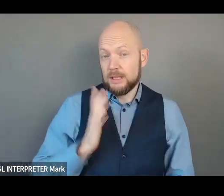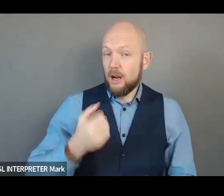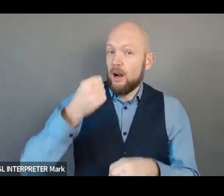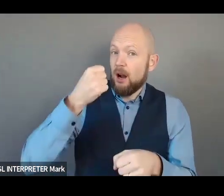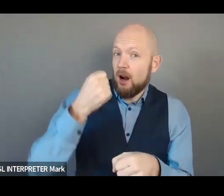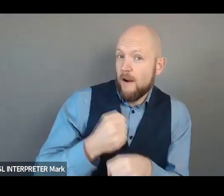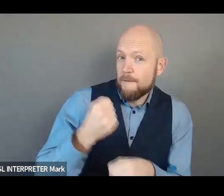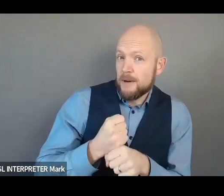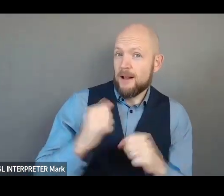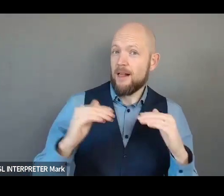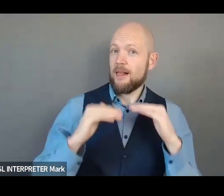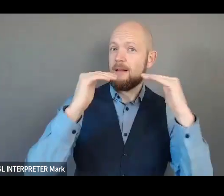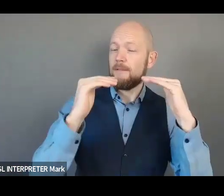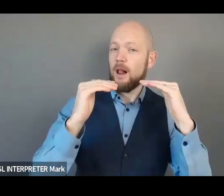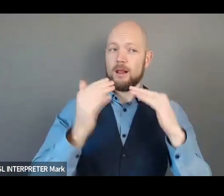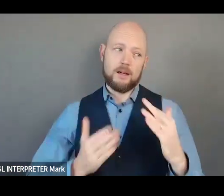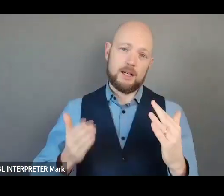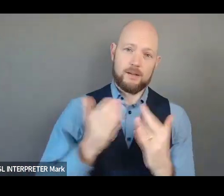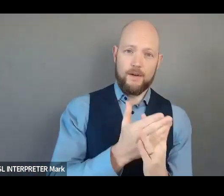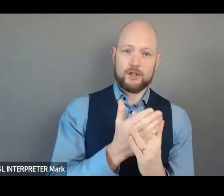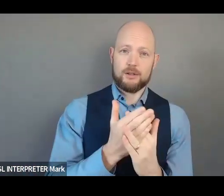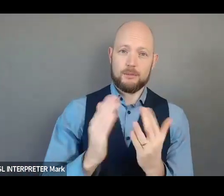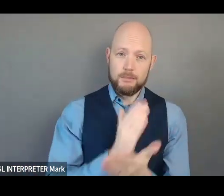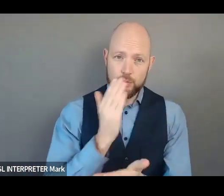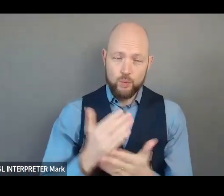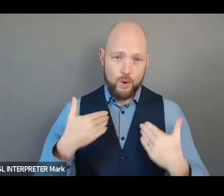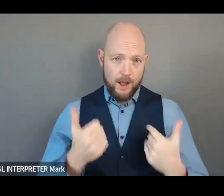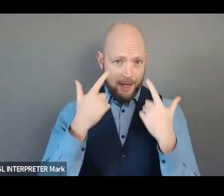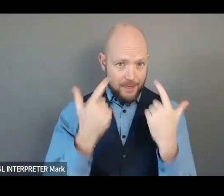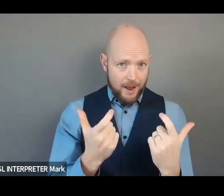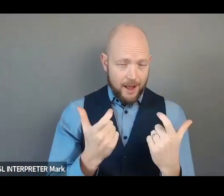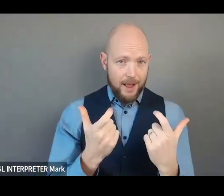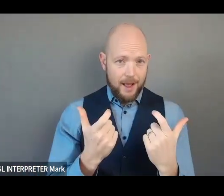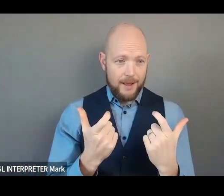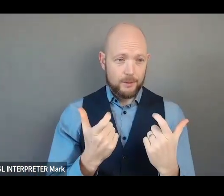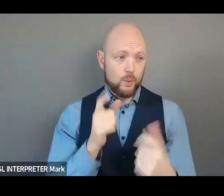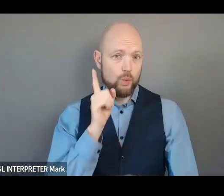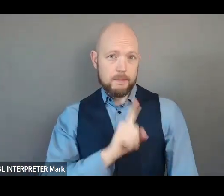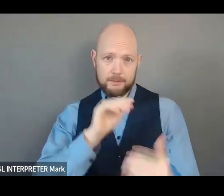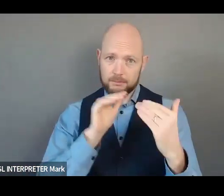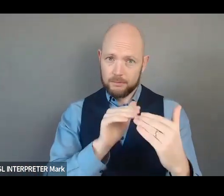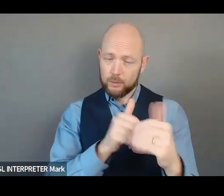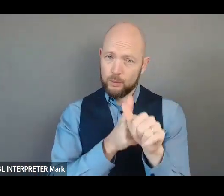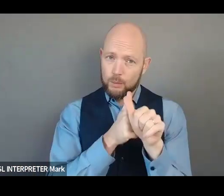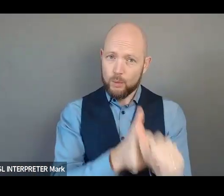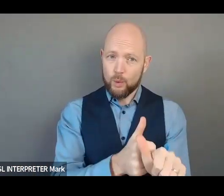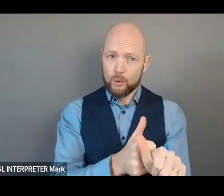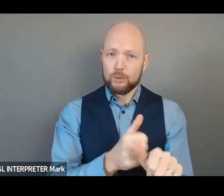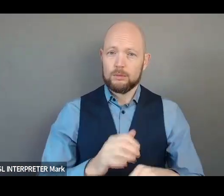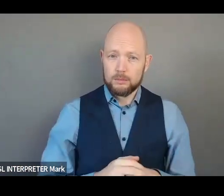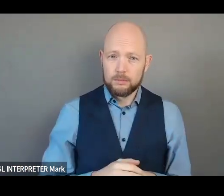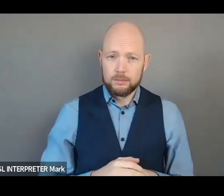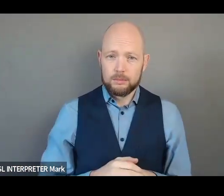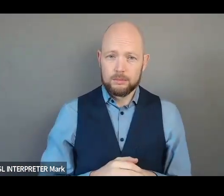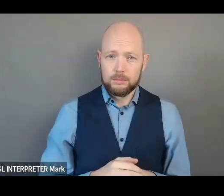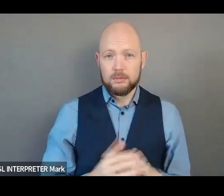to ensure that healthcare is meeting the needs of women, that we address healthcare deserts for women, so they're part of Scotland with no menopause